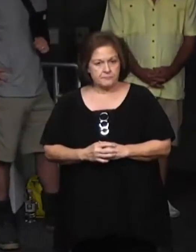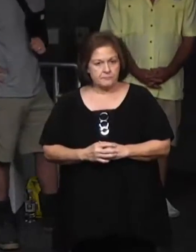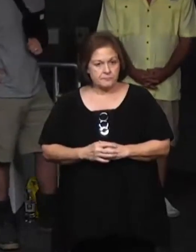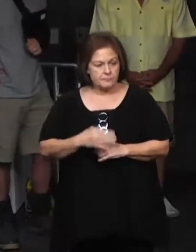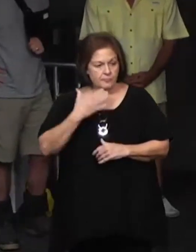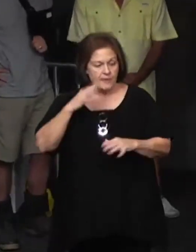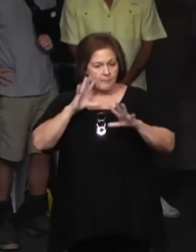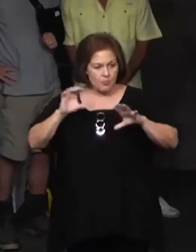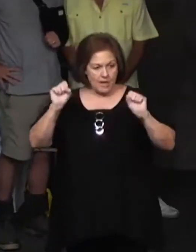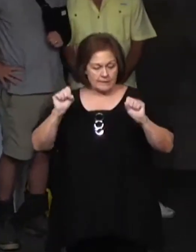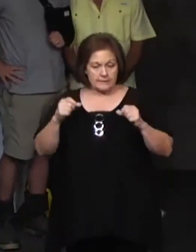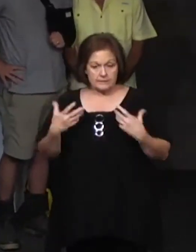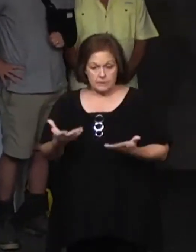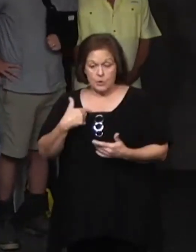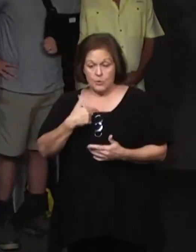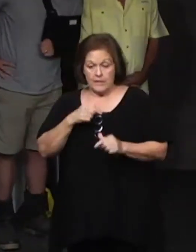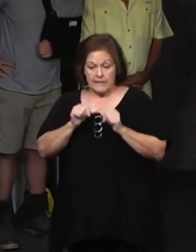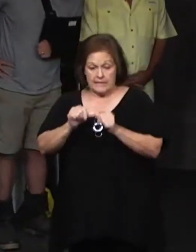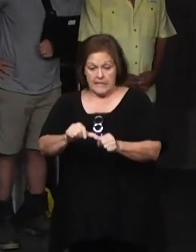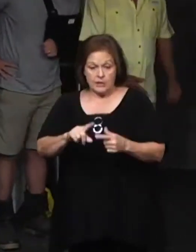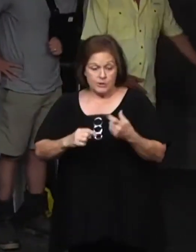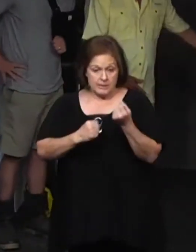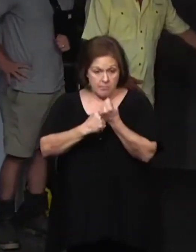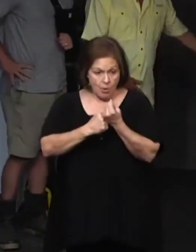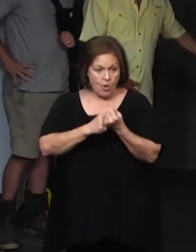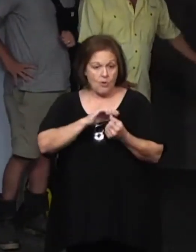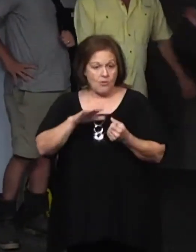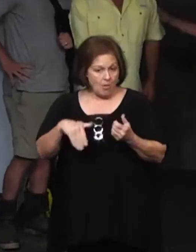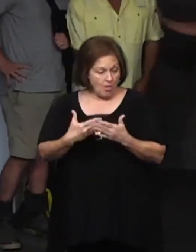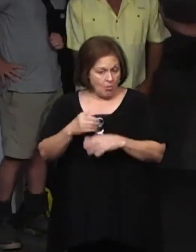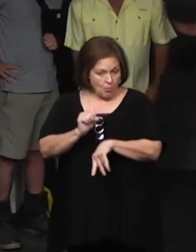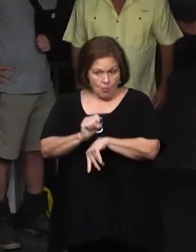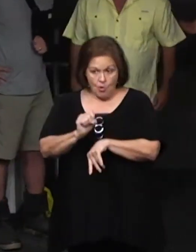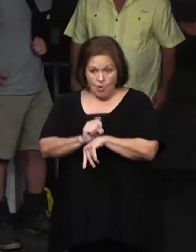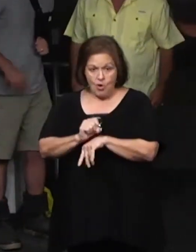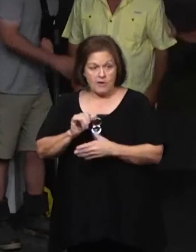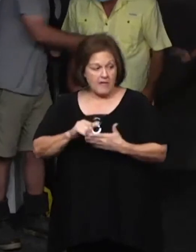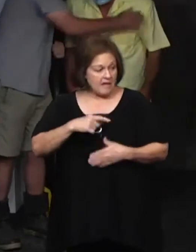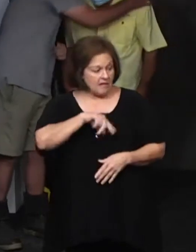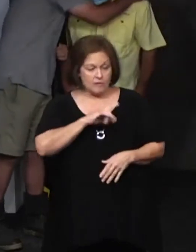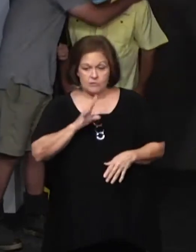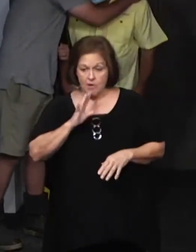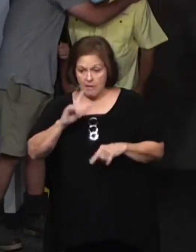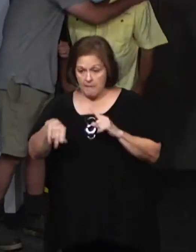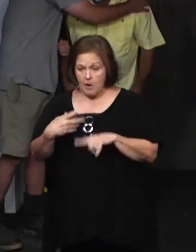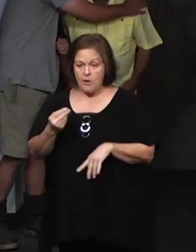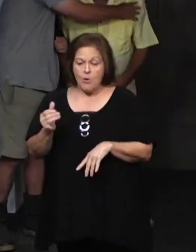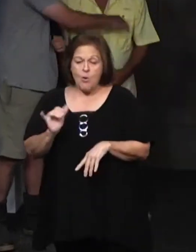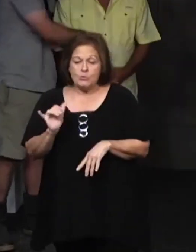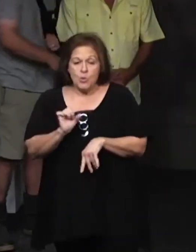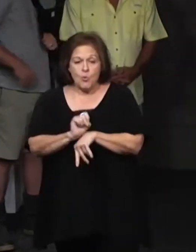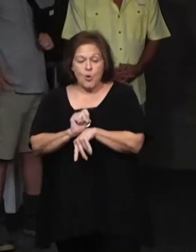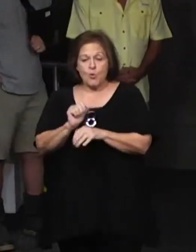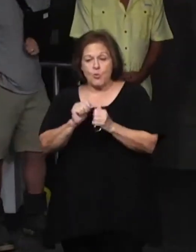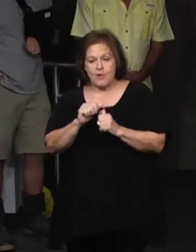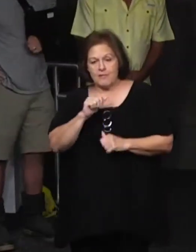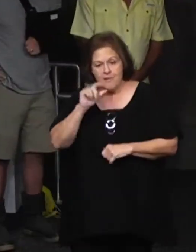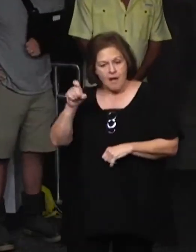Thank you, Madam President. So we are continuing to support all these efforts that everyone here is talking about. We're also working with